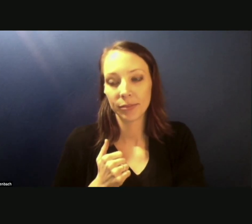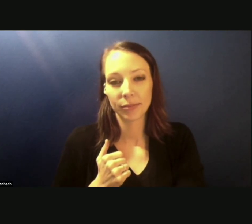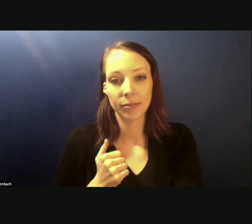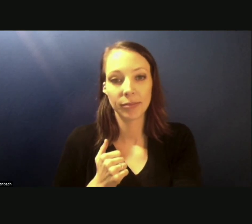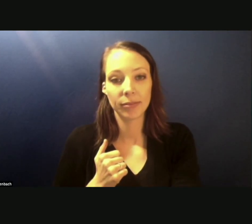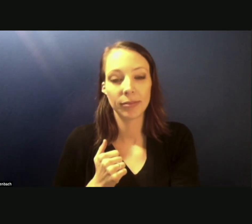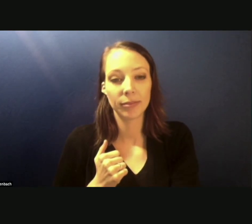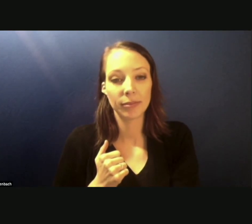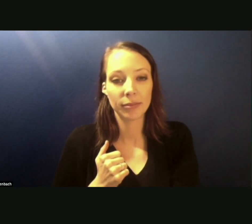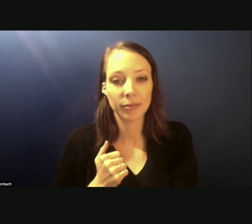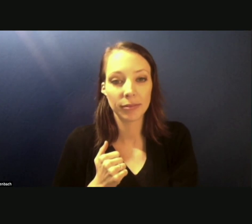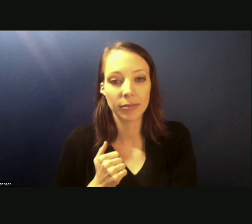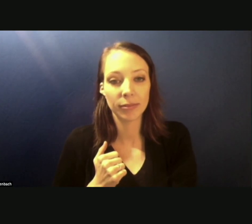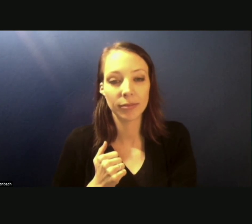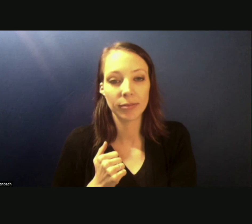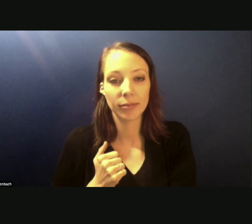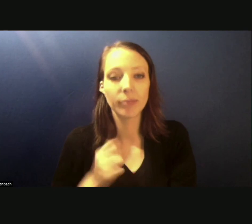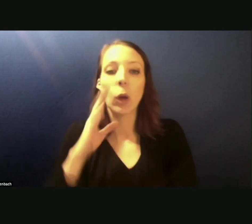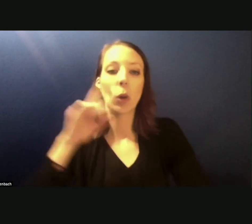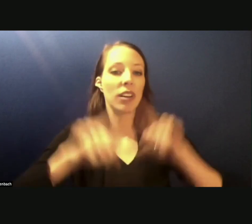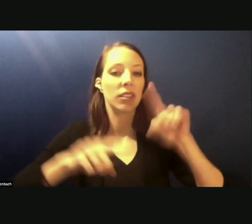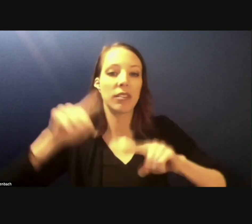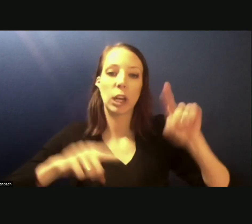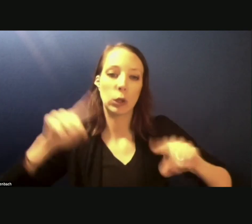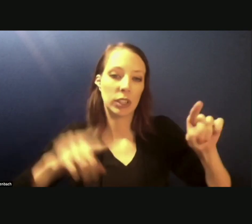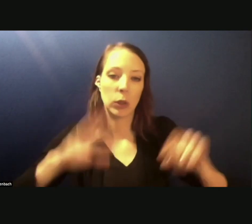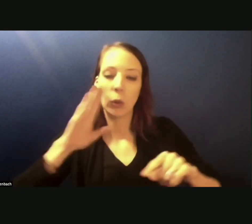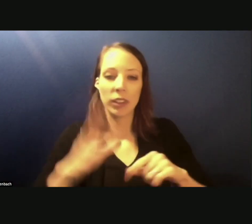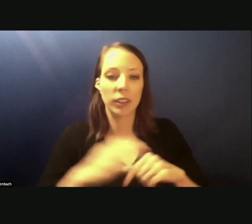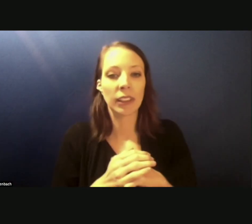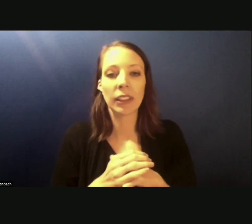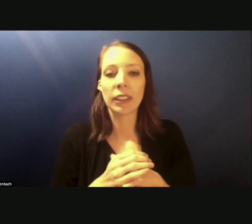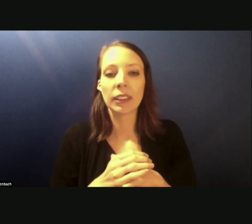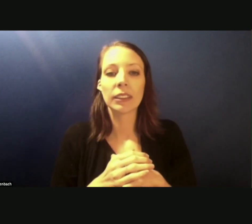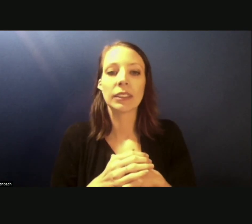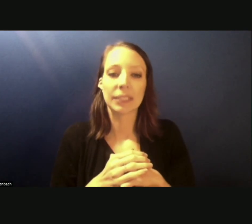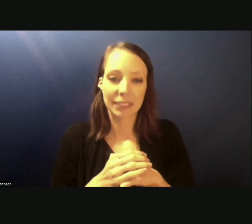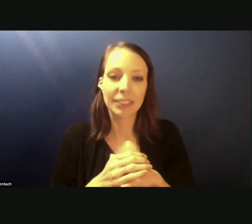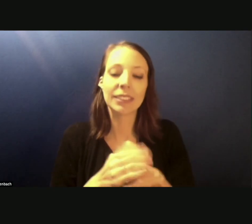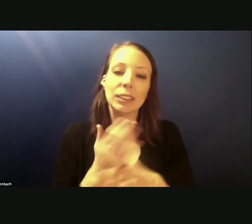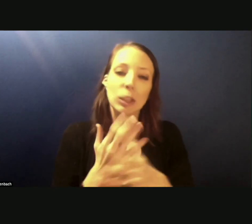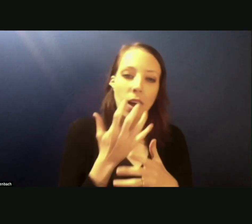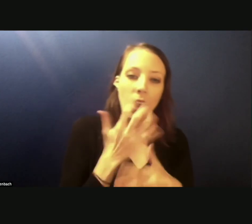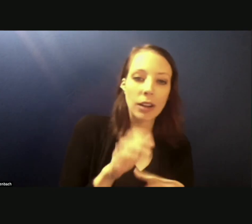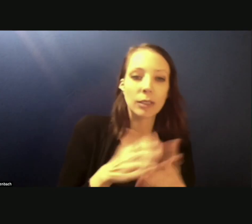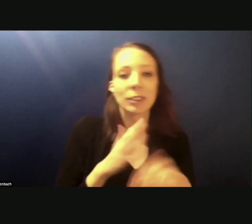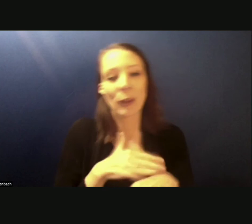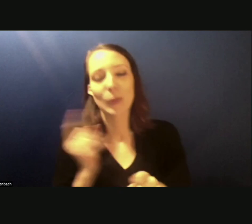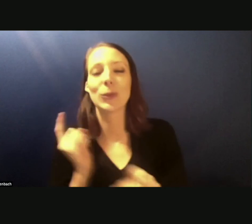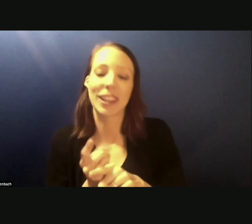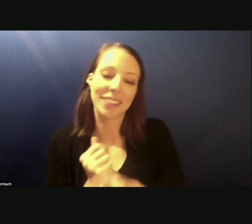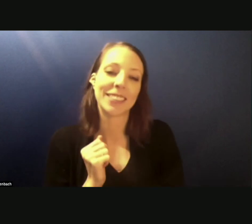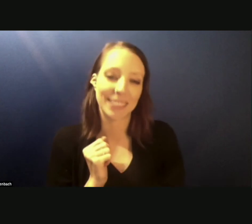Um, it's going to vary. Different ovens will vary. Some are hot, some are more, you know, it's slow. It's